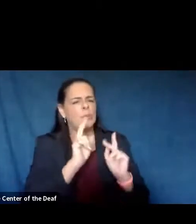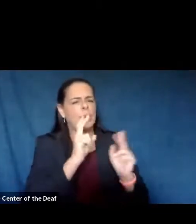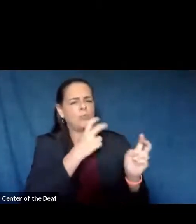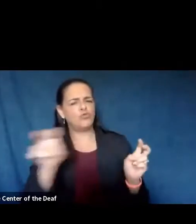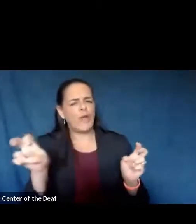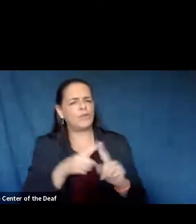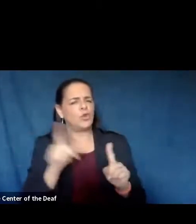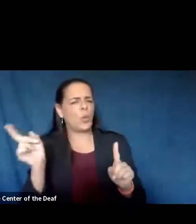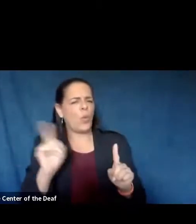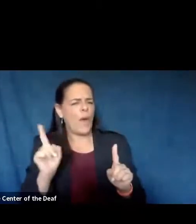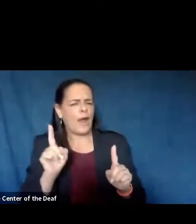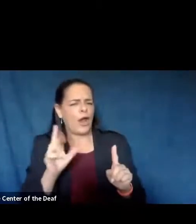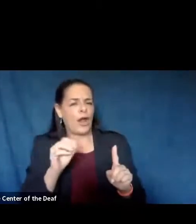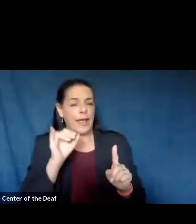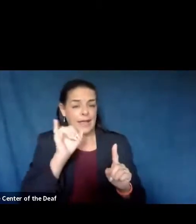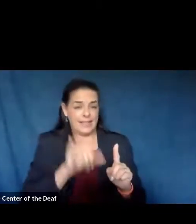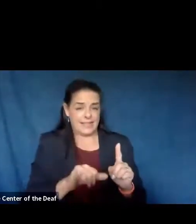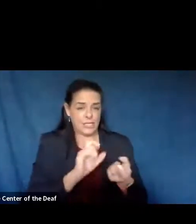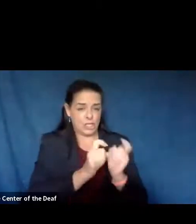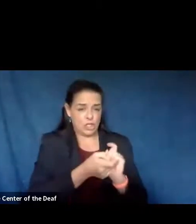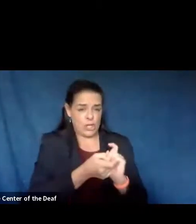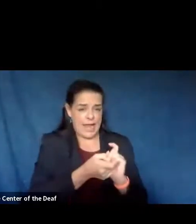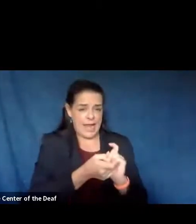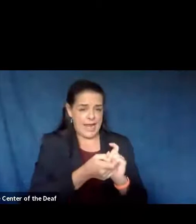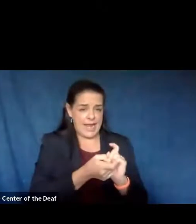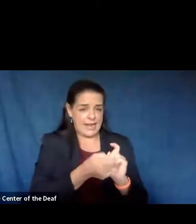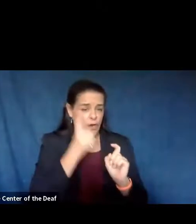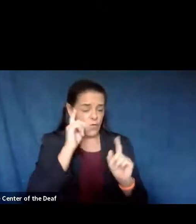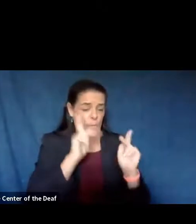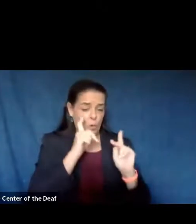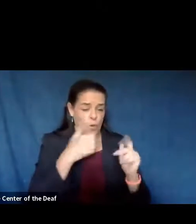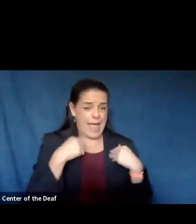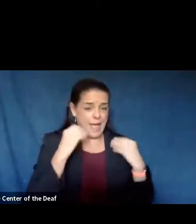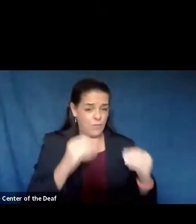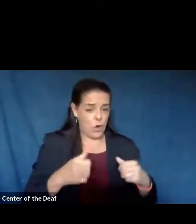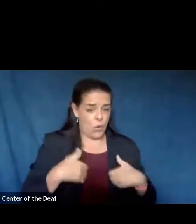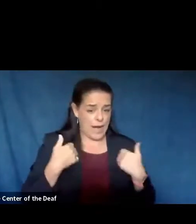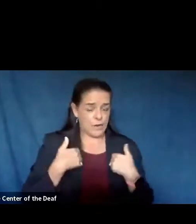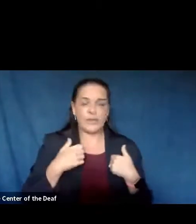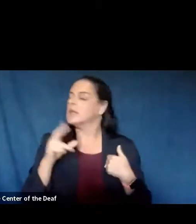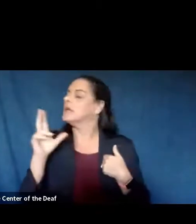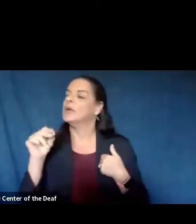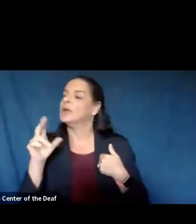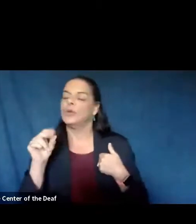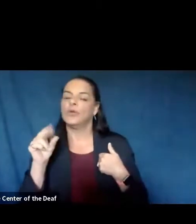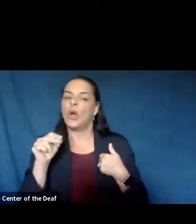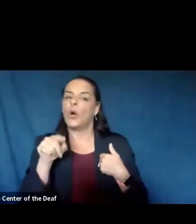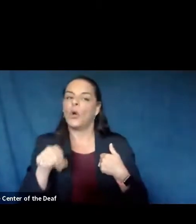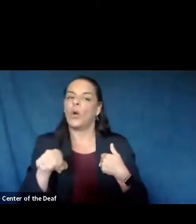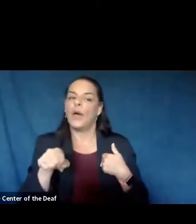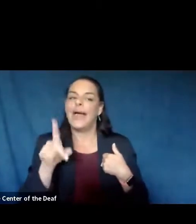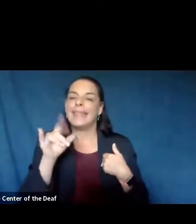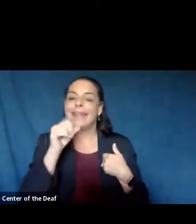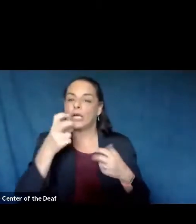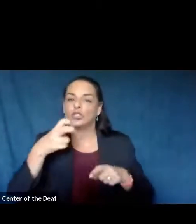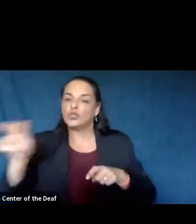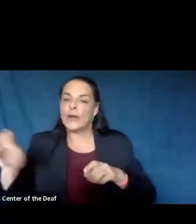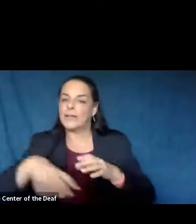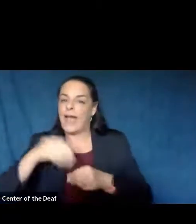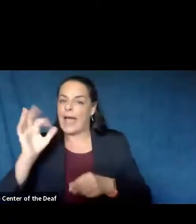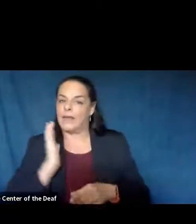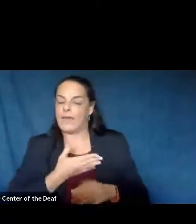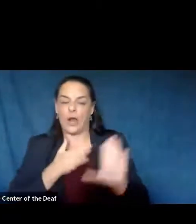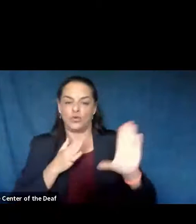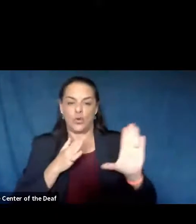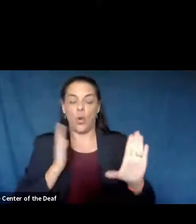transferred to? And does this change account for people without addresses? No, this is not, they didn't transfer them out of ours. That's what I'm saying. So